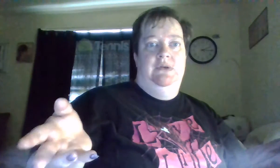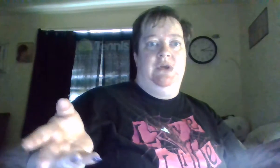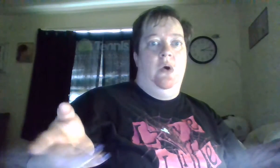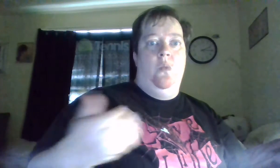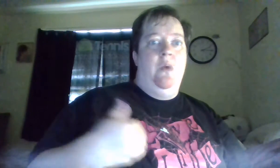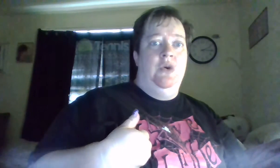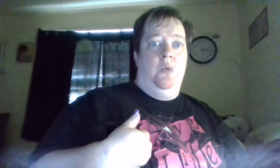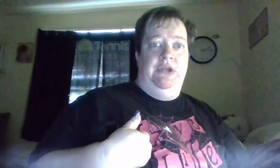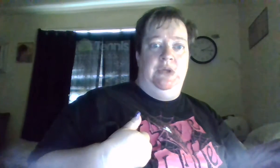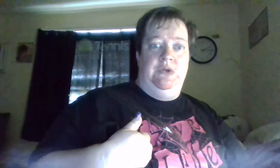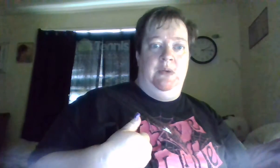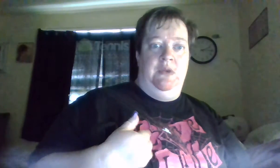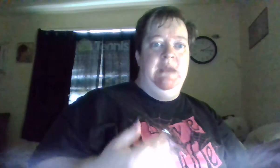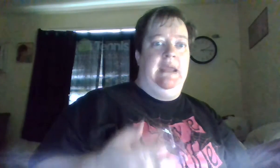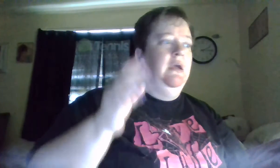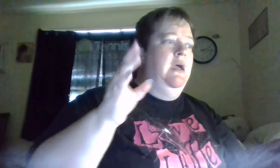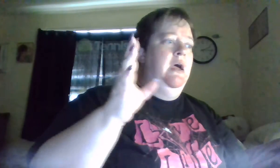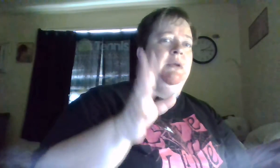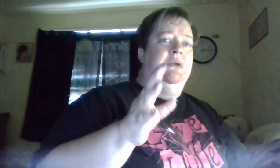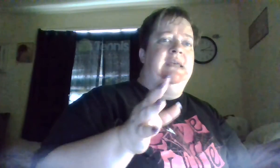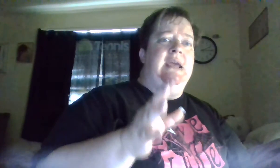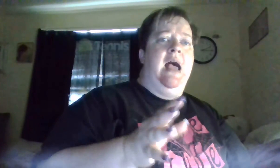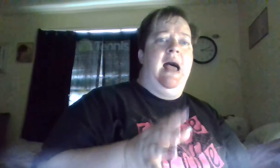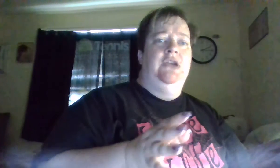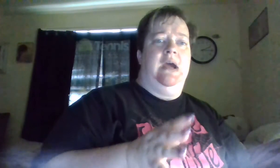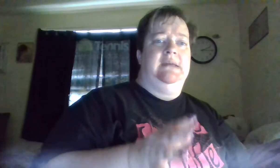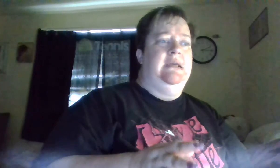So what in the world are you doing with me?" But you see a contrast here